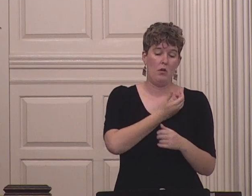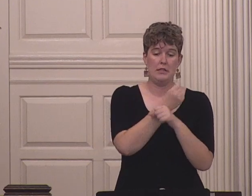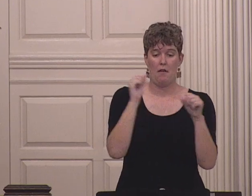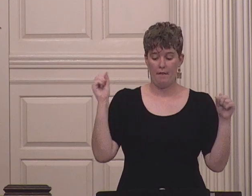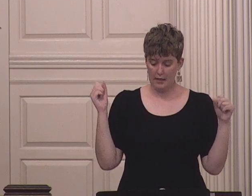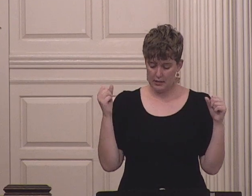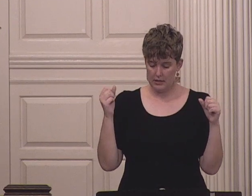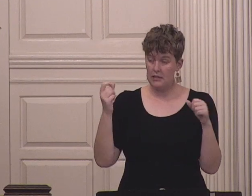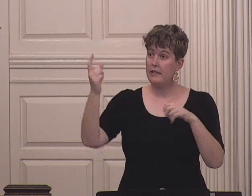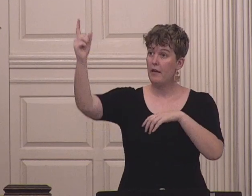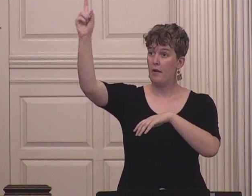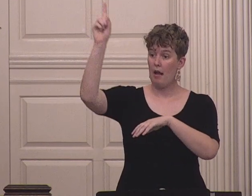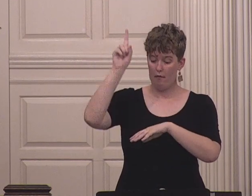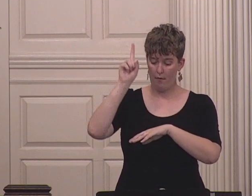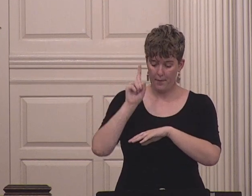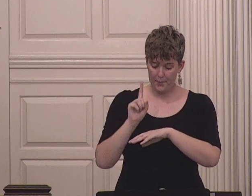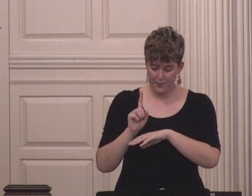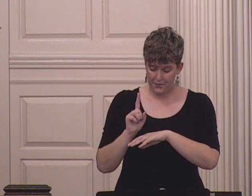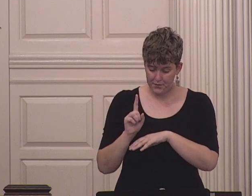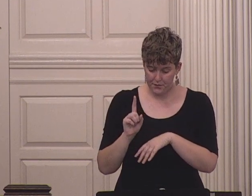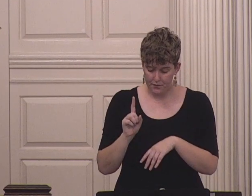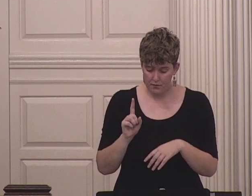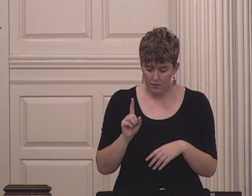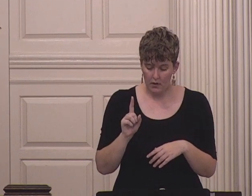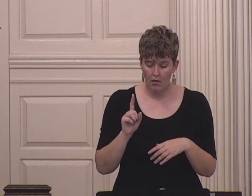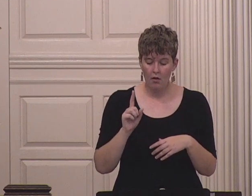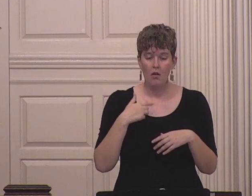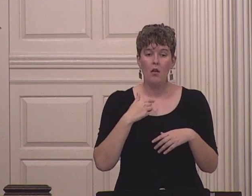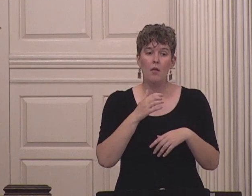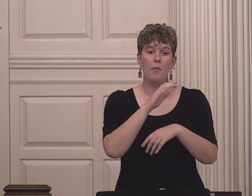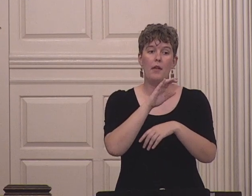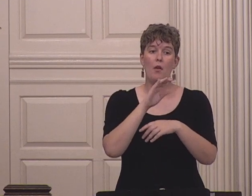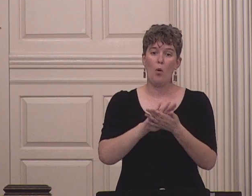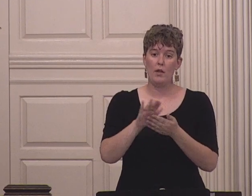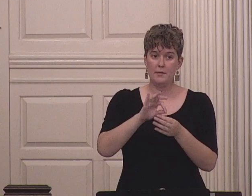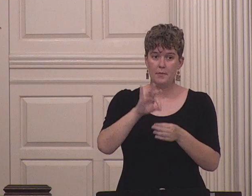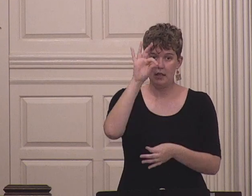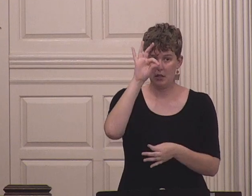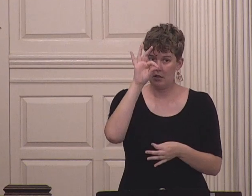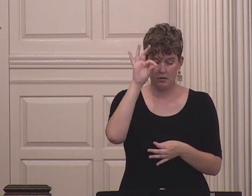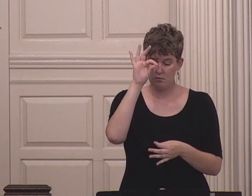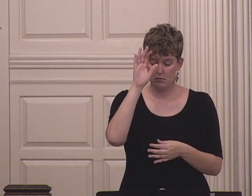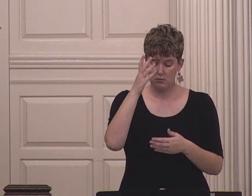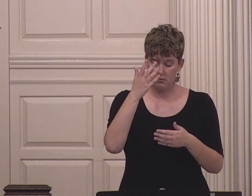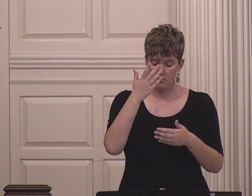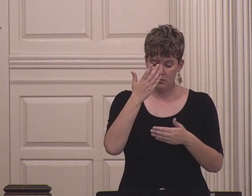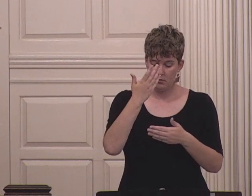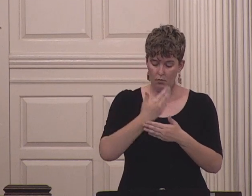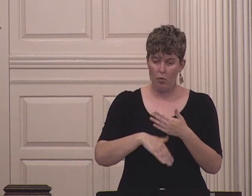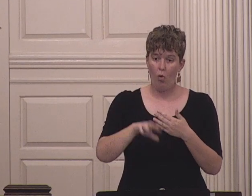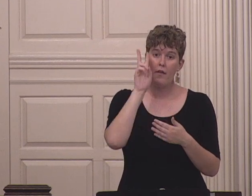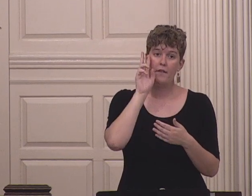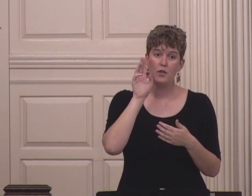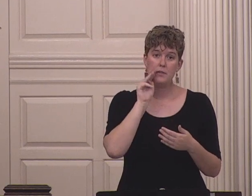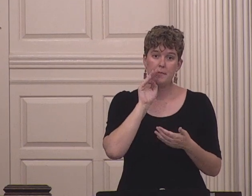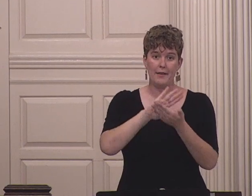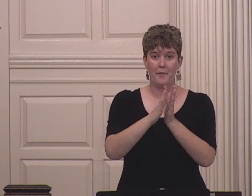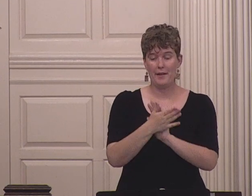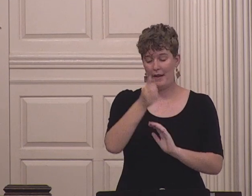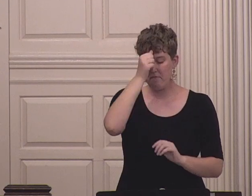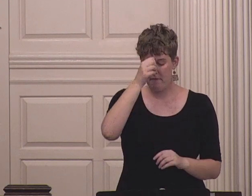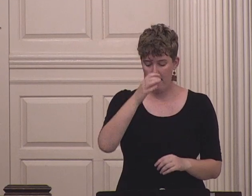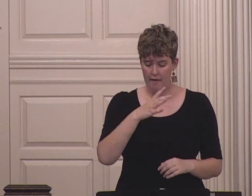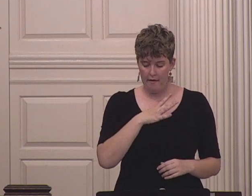salvation. He came down from heaven, and by the Holy Spirit was incarnate of the Virgin Mary, and became